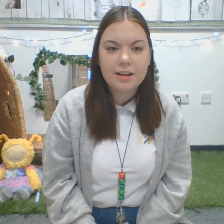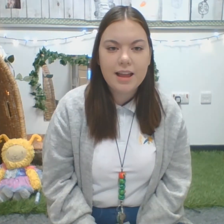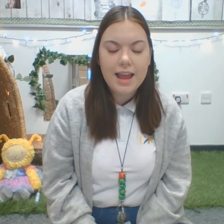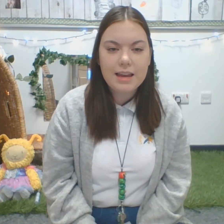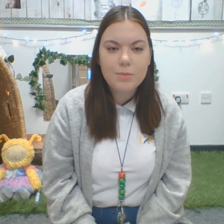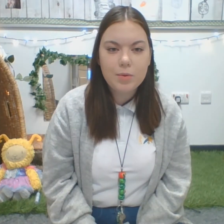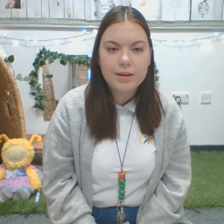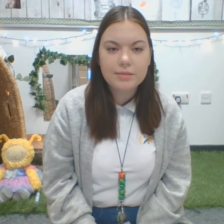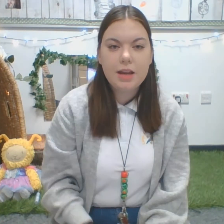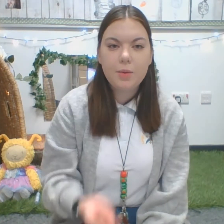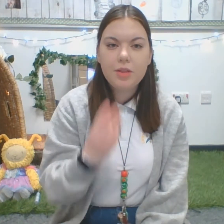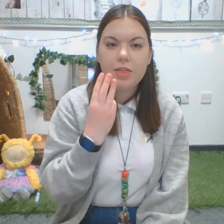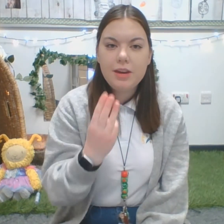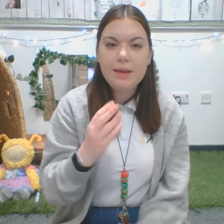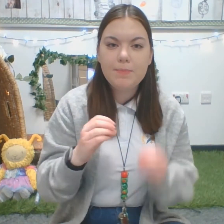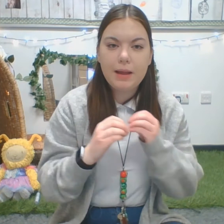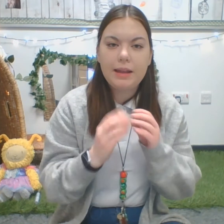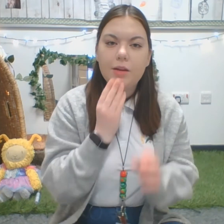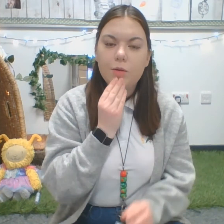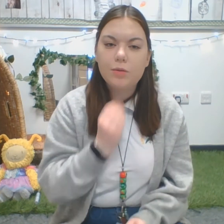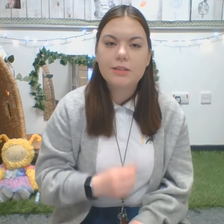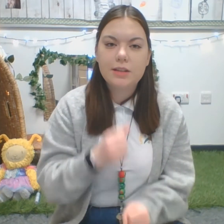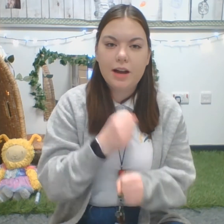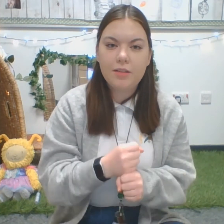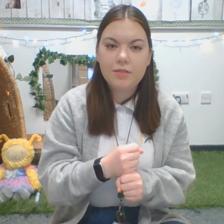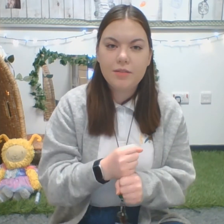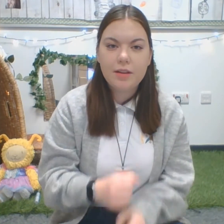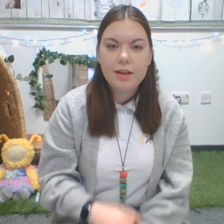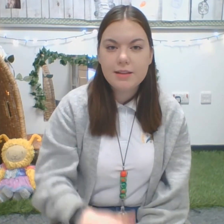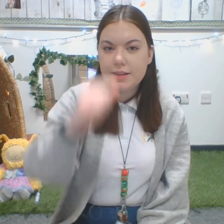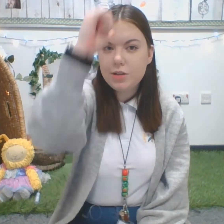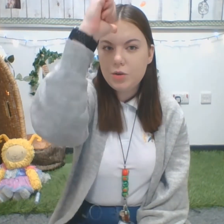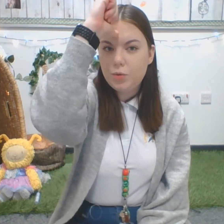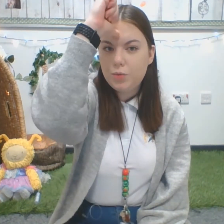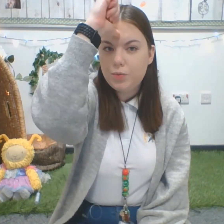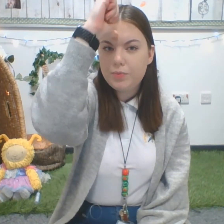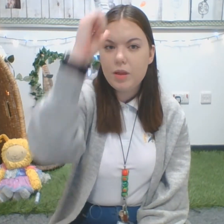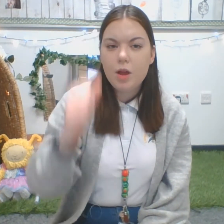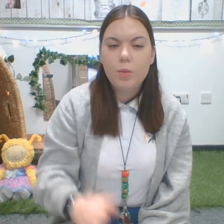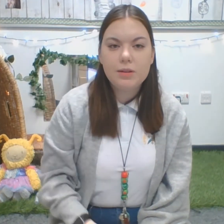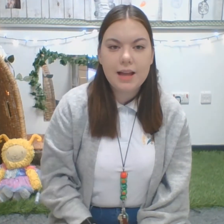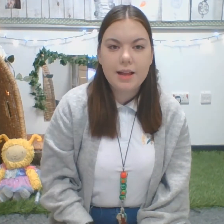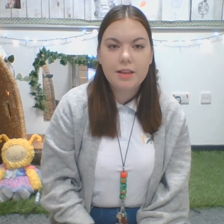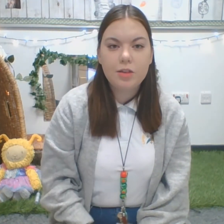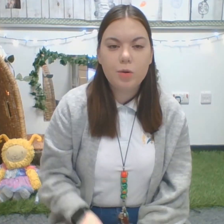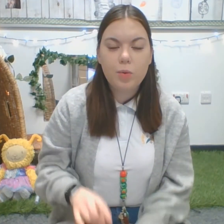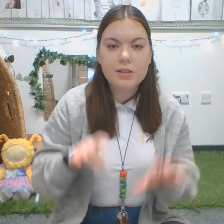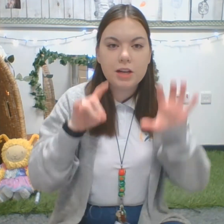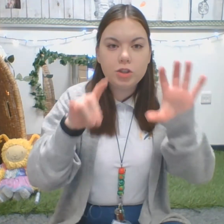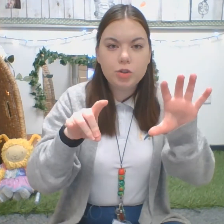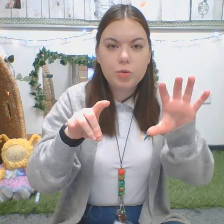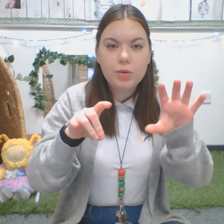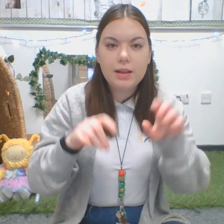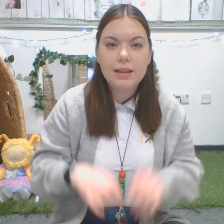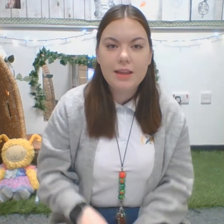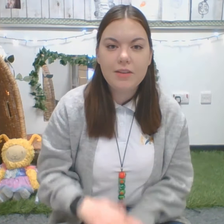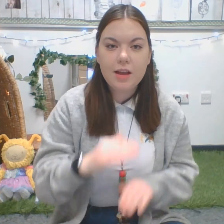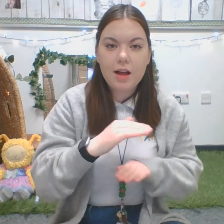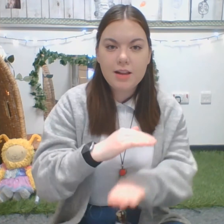any more. Now what the three billy goats Gruff didn't know was that there was a troll living under